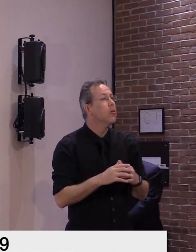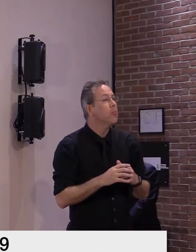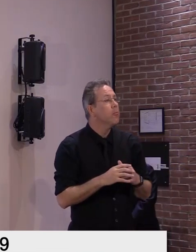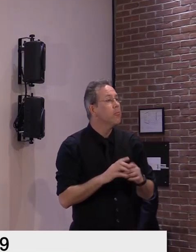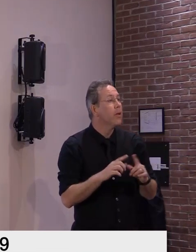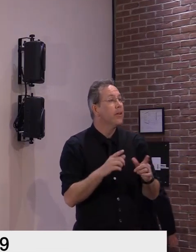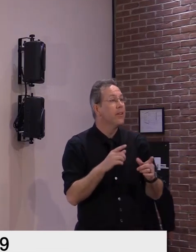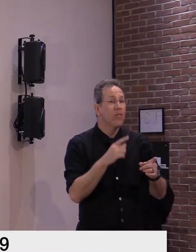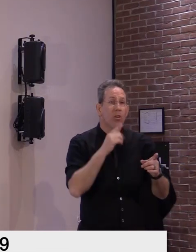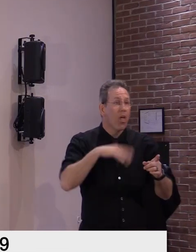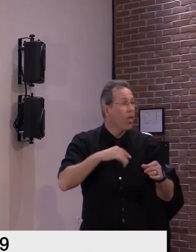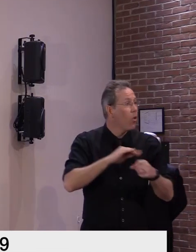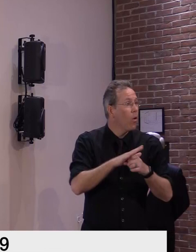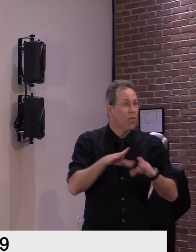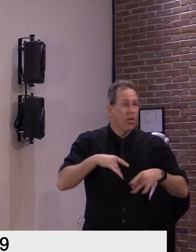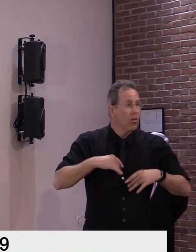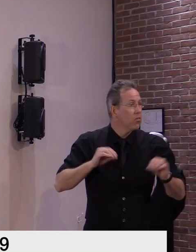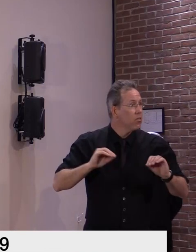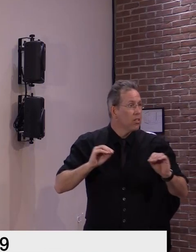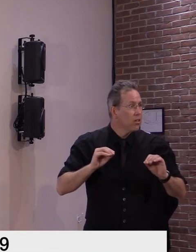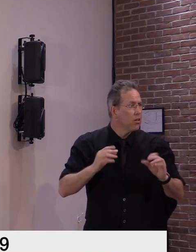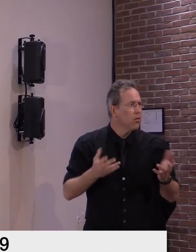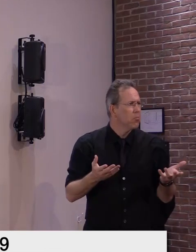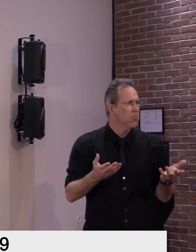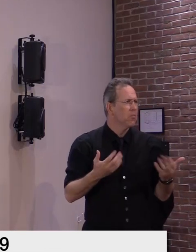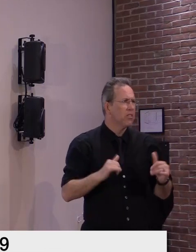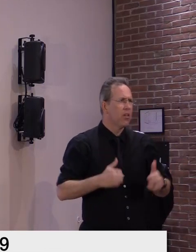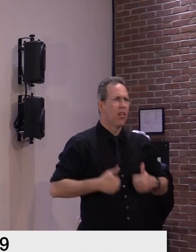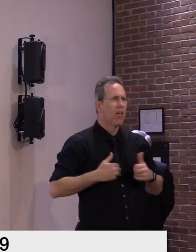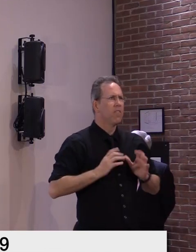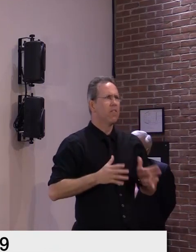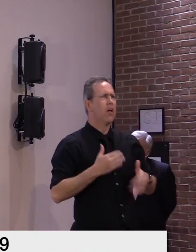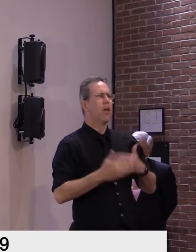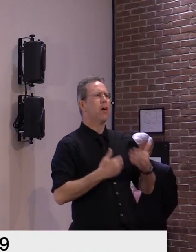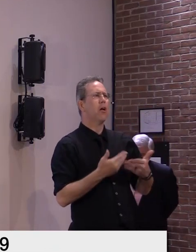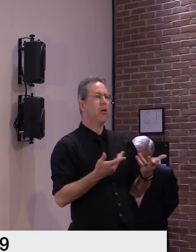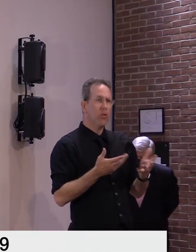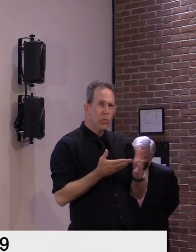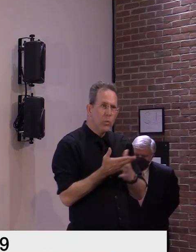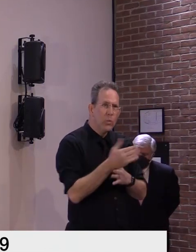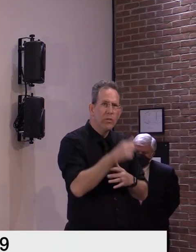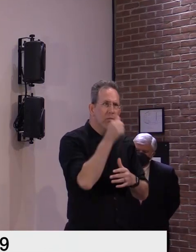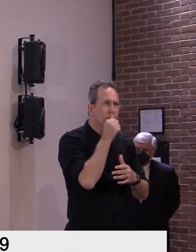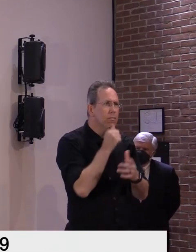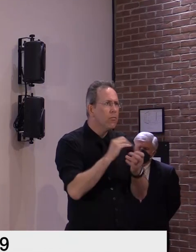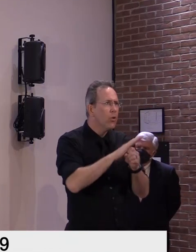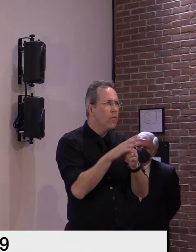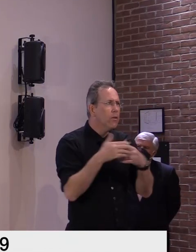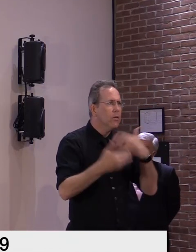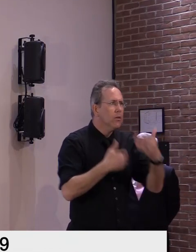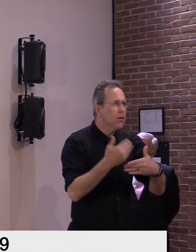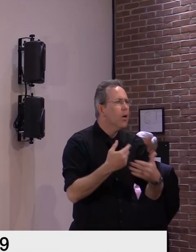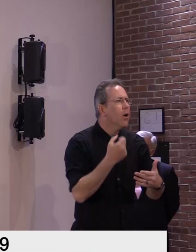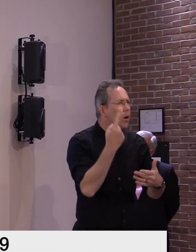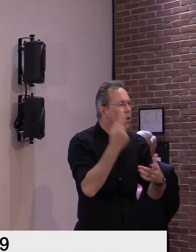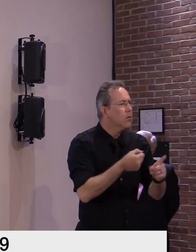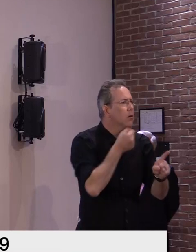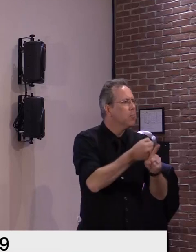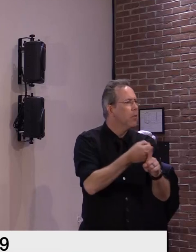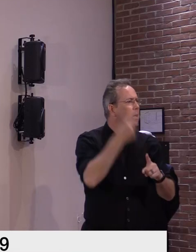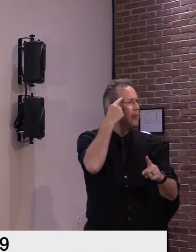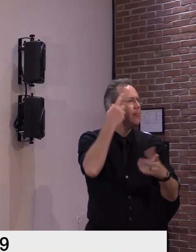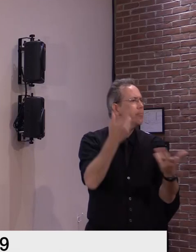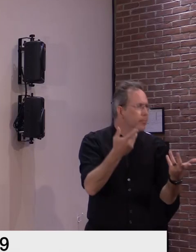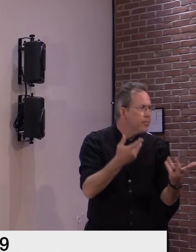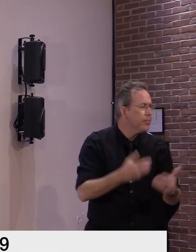through a pandemic for 14 months, we would probably say that's quite believable as well. It doesn't mean that these are